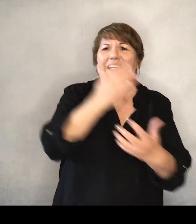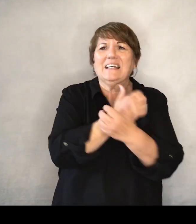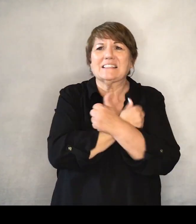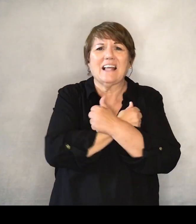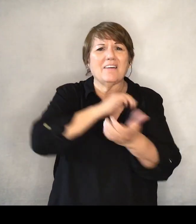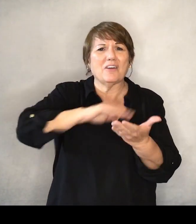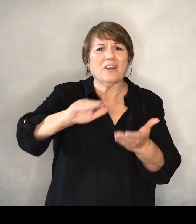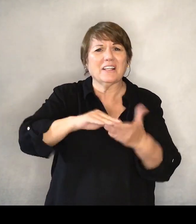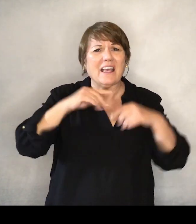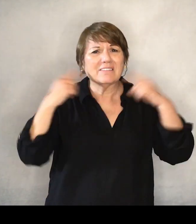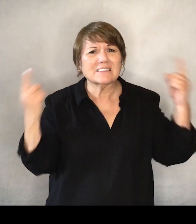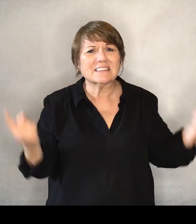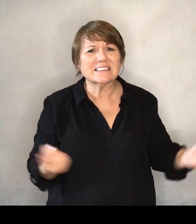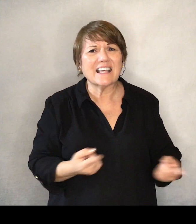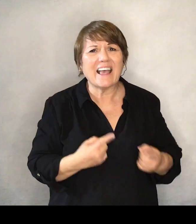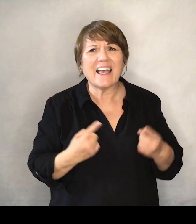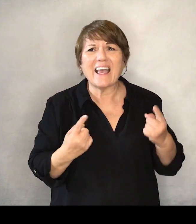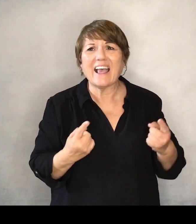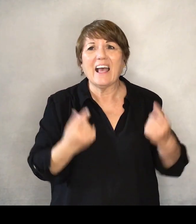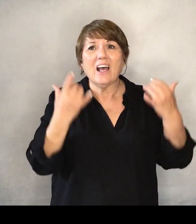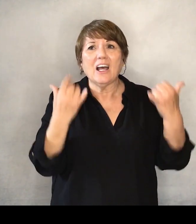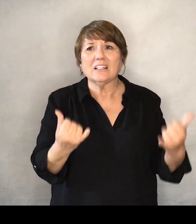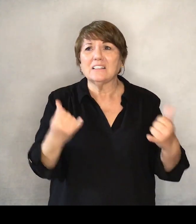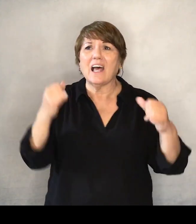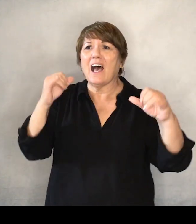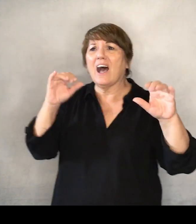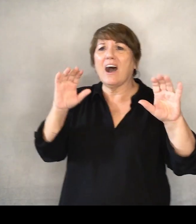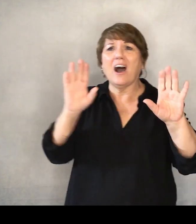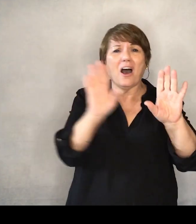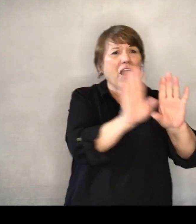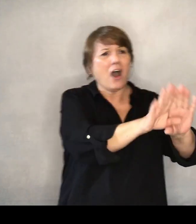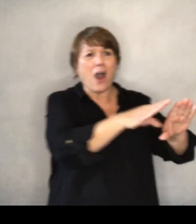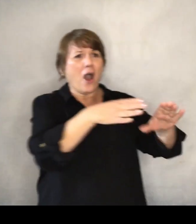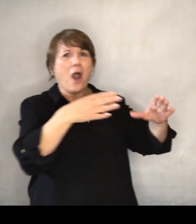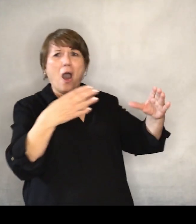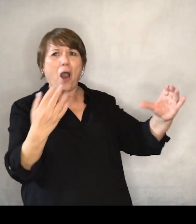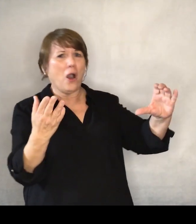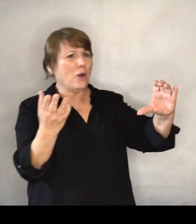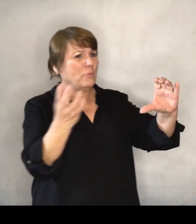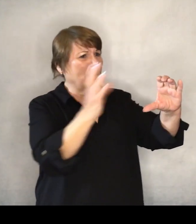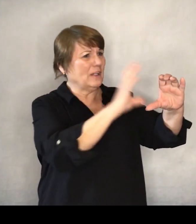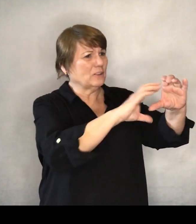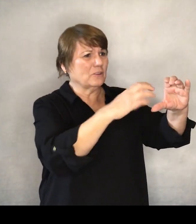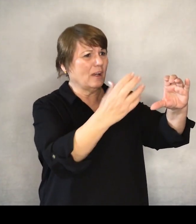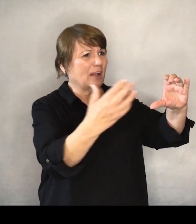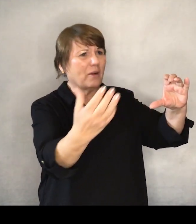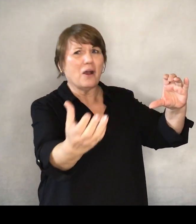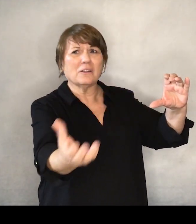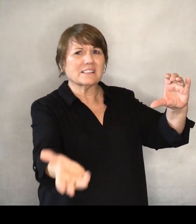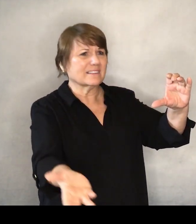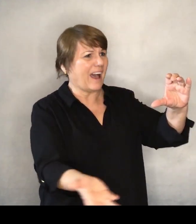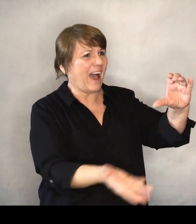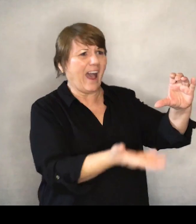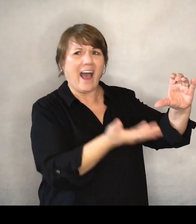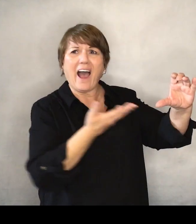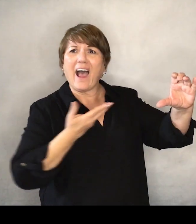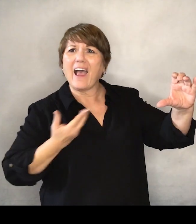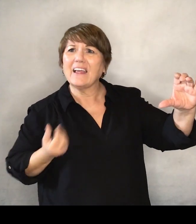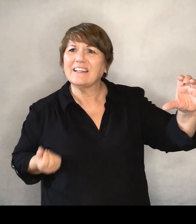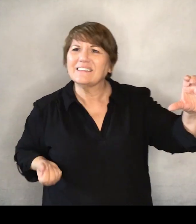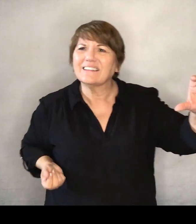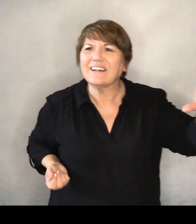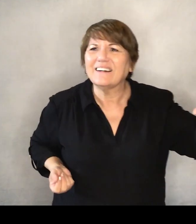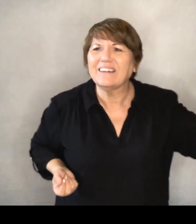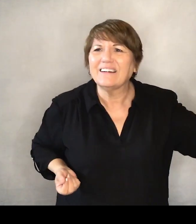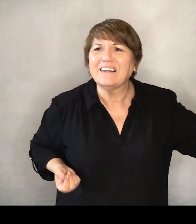washes sin away. Now the door is open wide, storms bitter of the